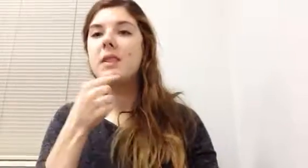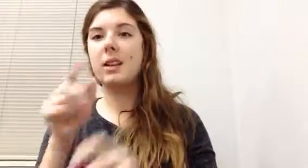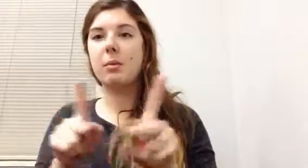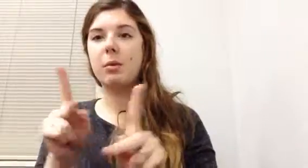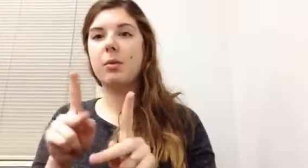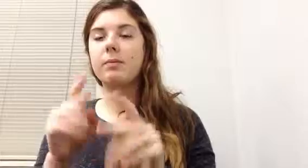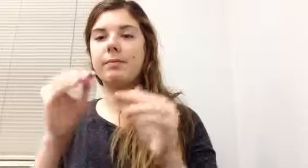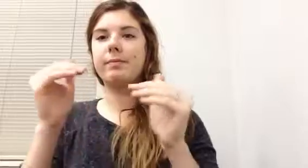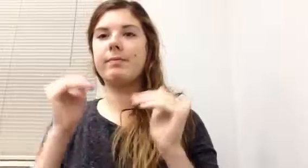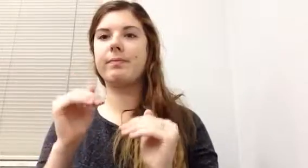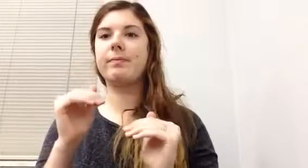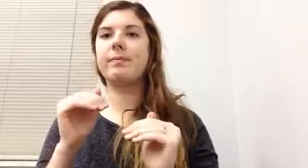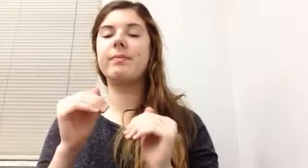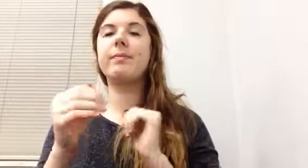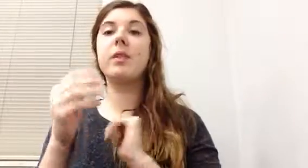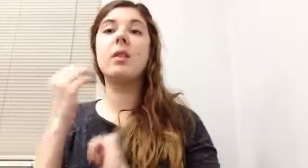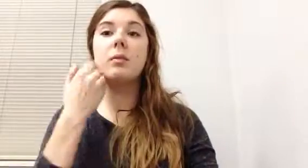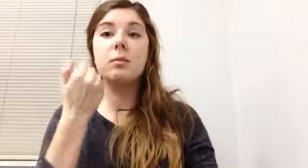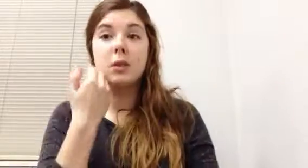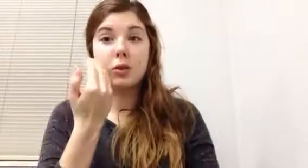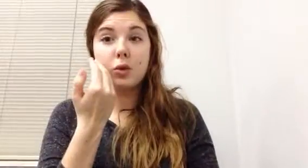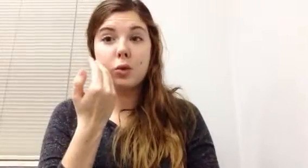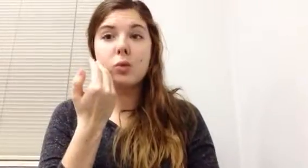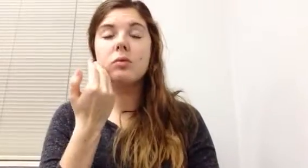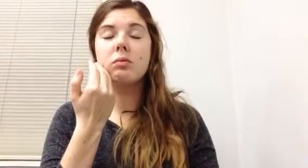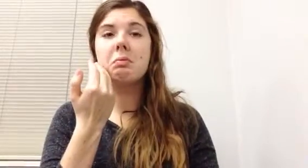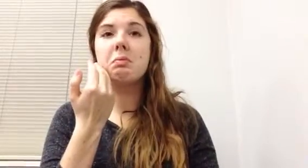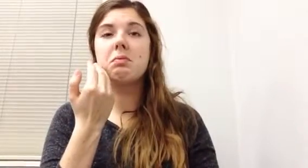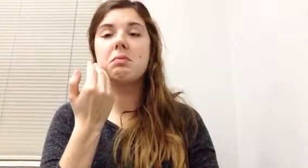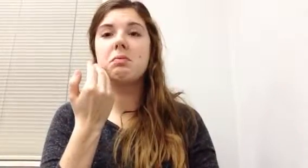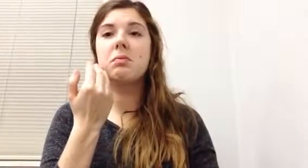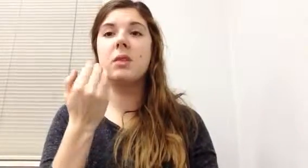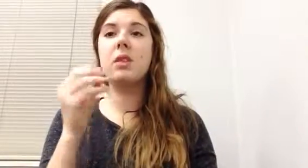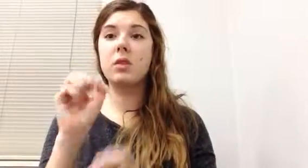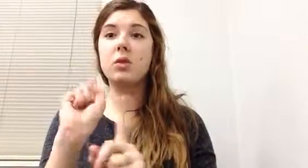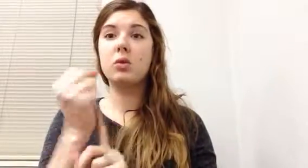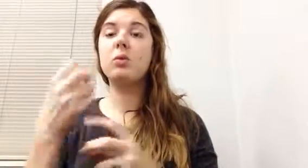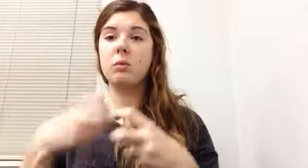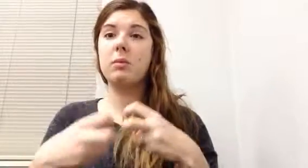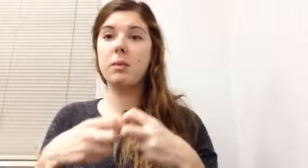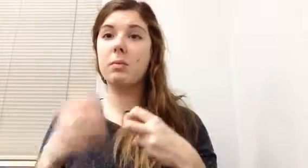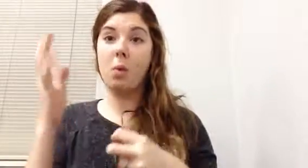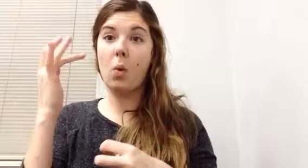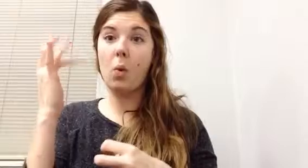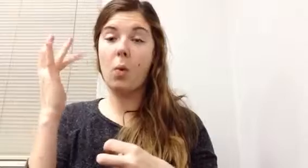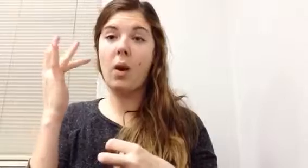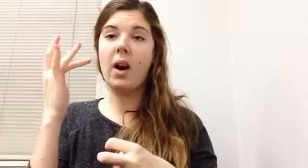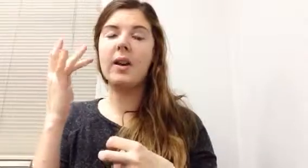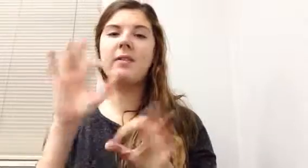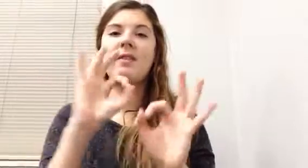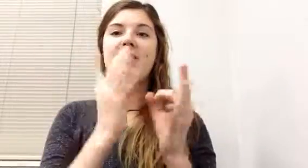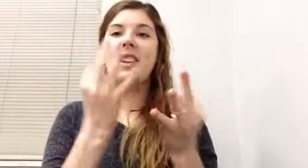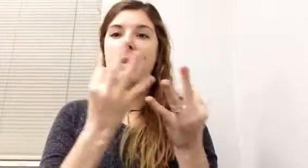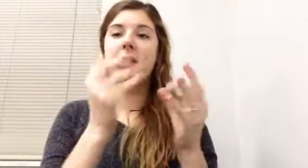Prostitution is probably a social problem because it's outside legitimate family control and it's